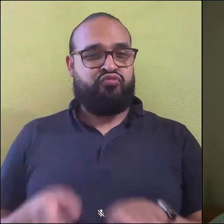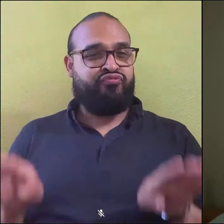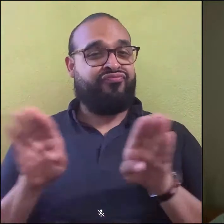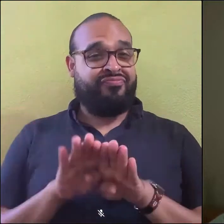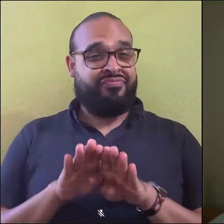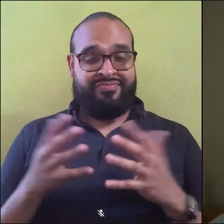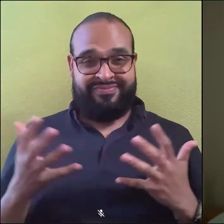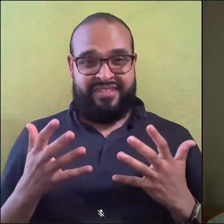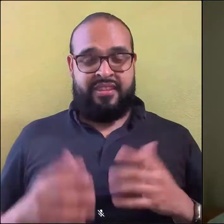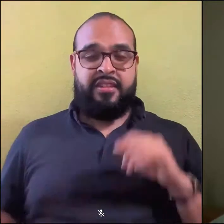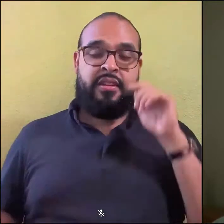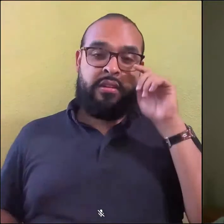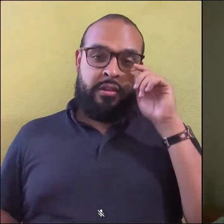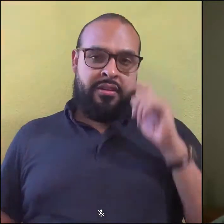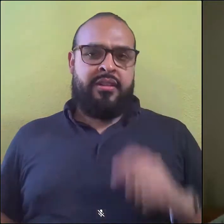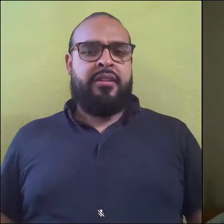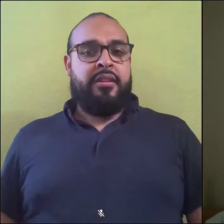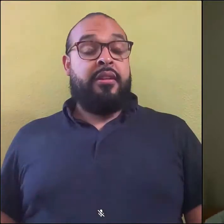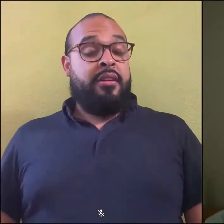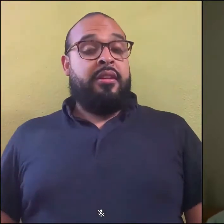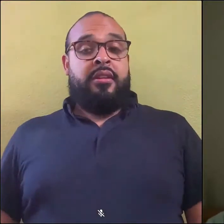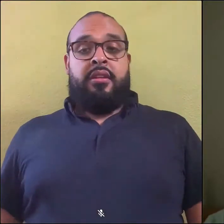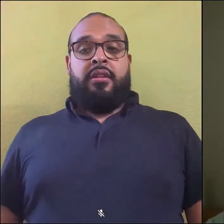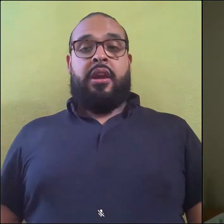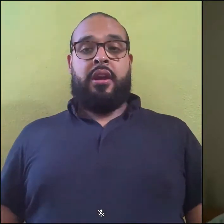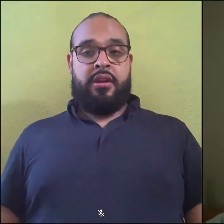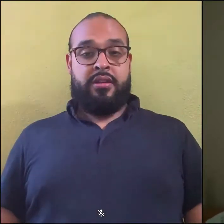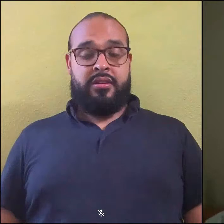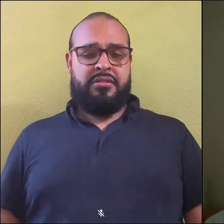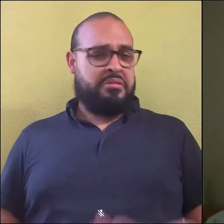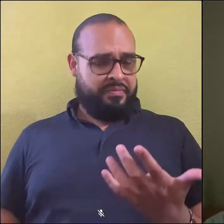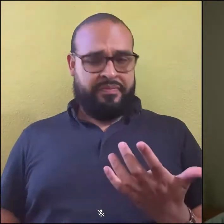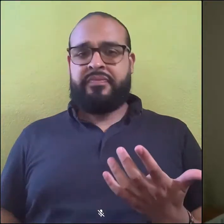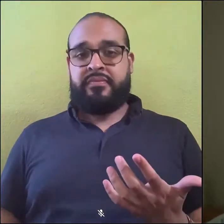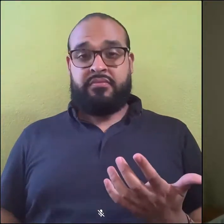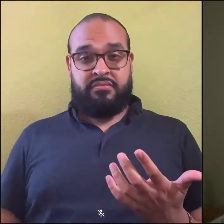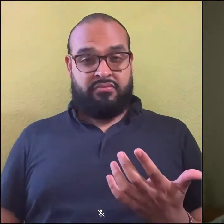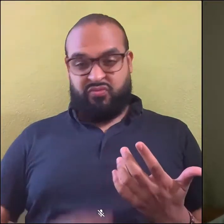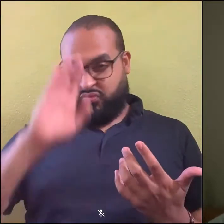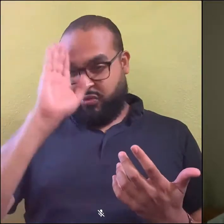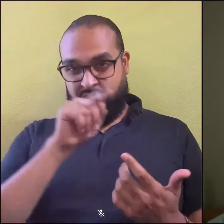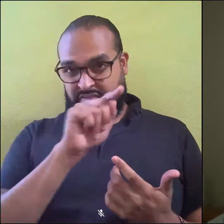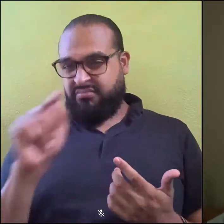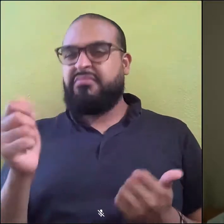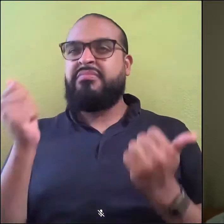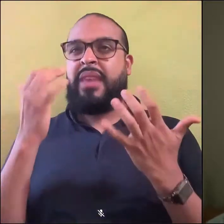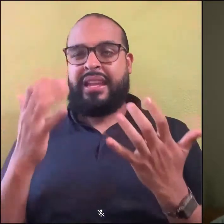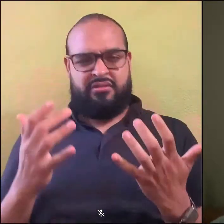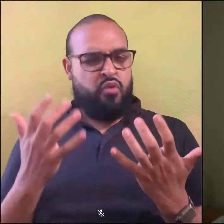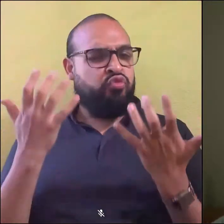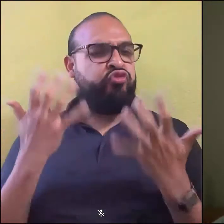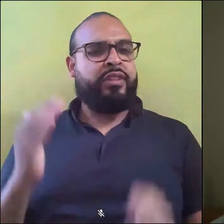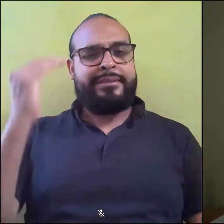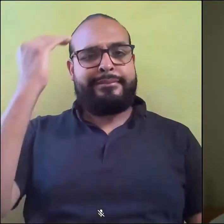is just say it's entirely possible that many of you know everything that I said, and maybe even